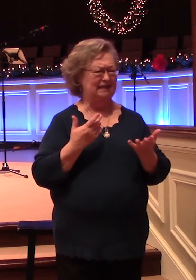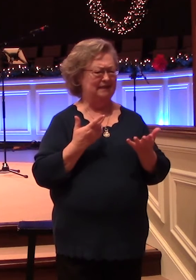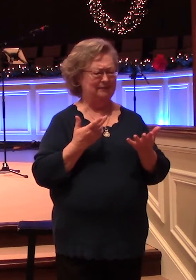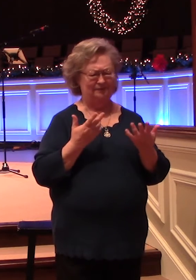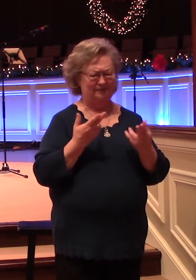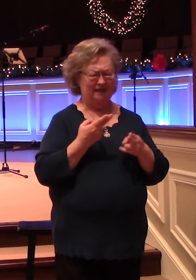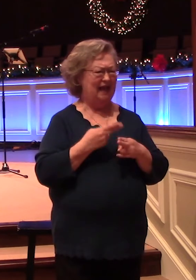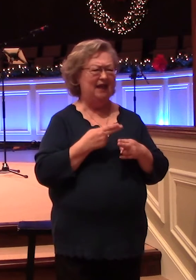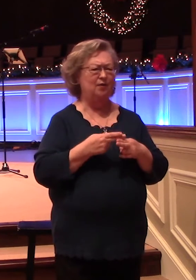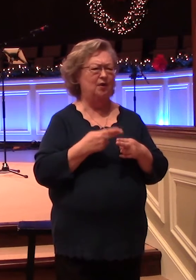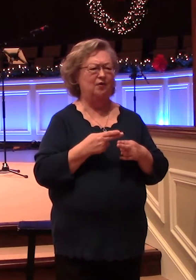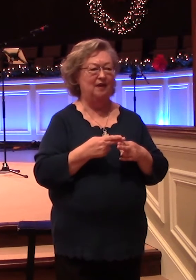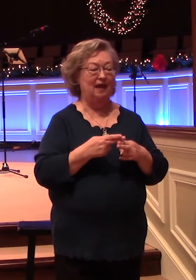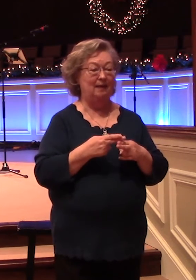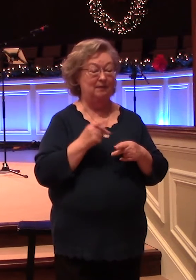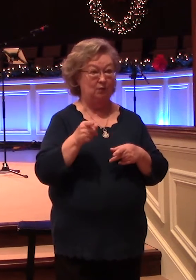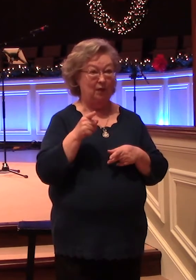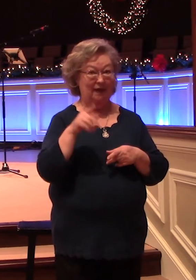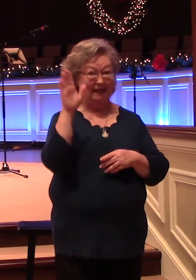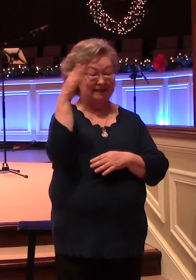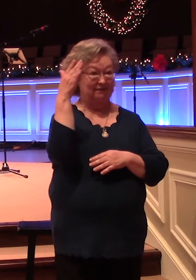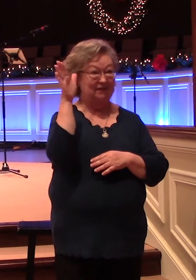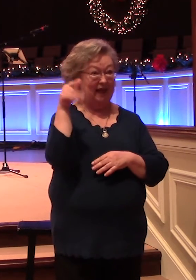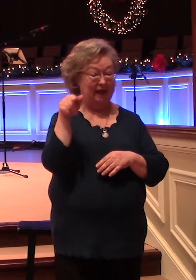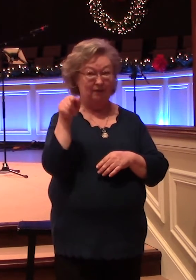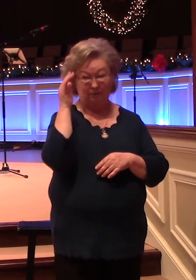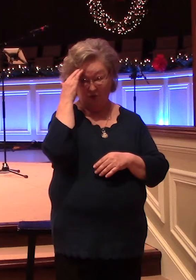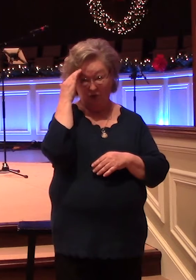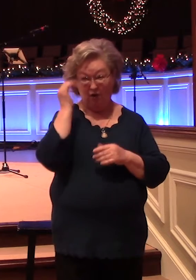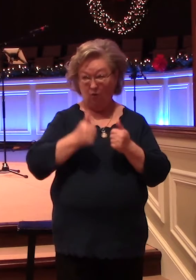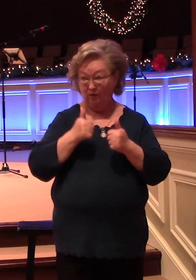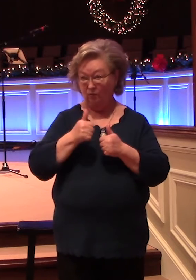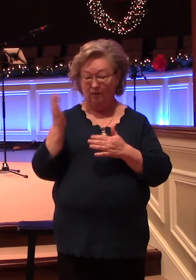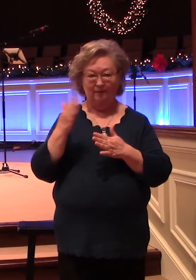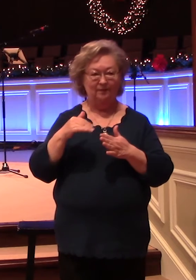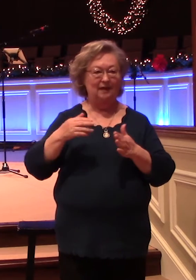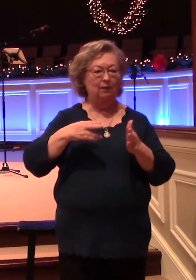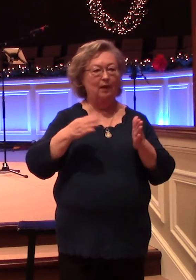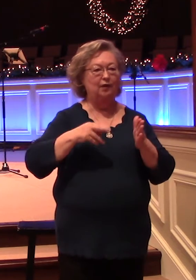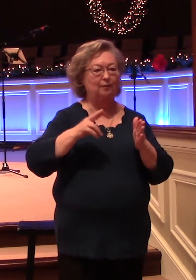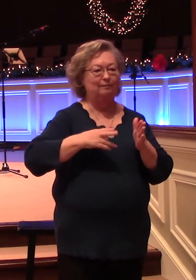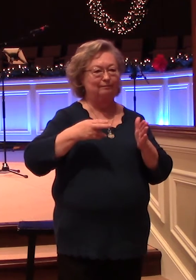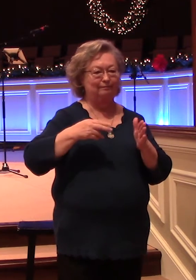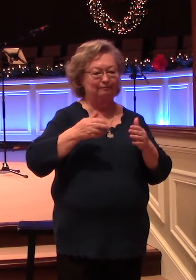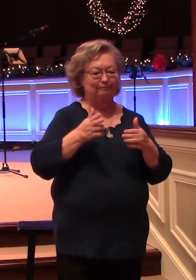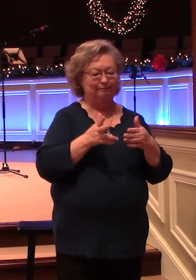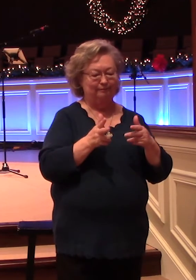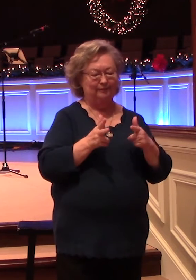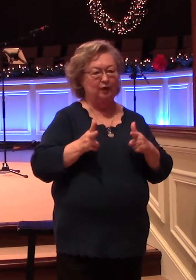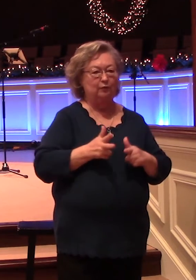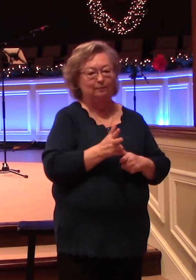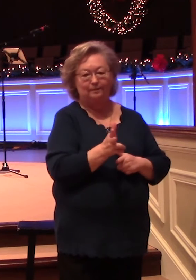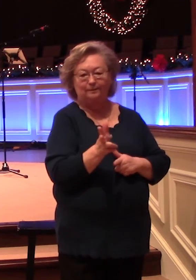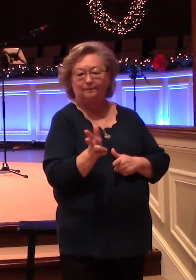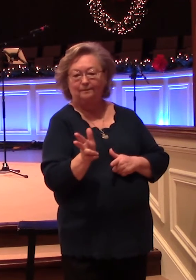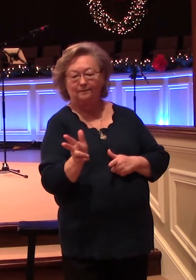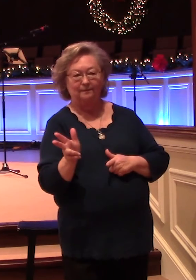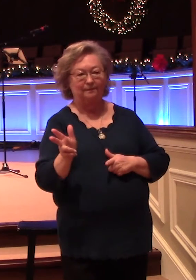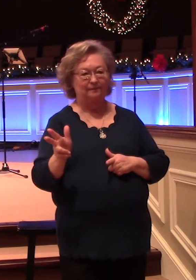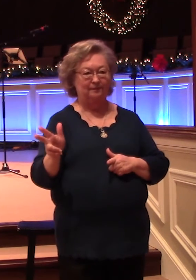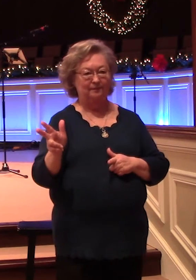And here's what happens is you're on Greeno, we're going one speed, and then you pull off of that and go on another speed, a speed that I like less than the speed on